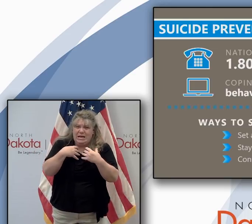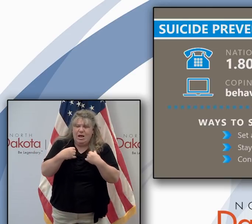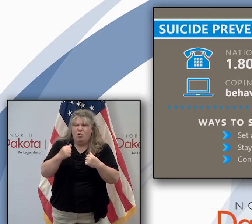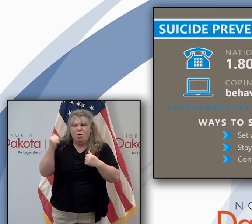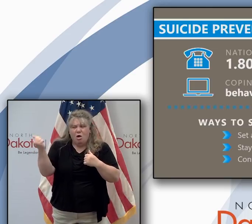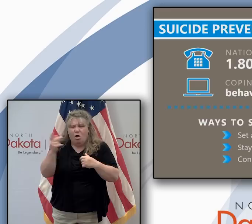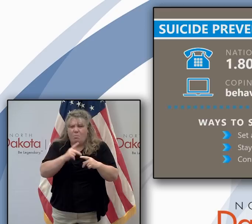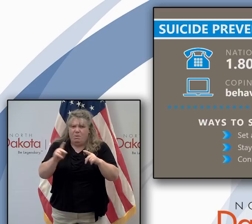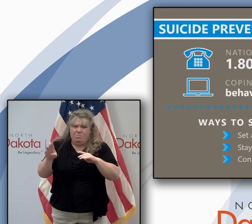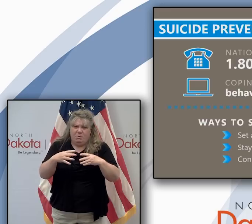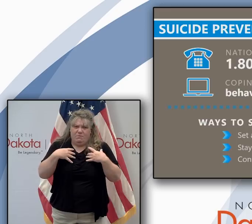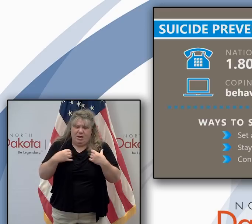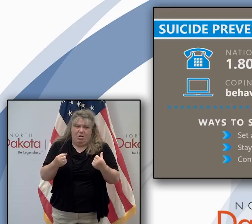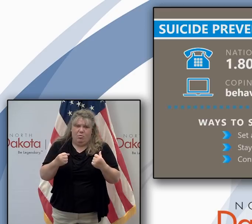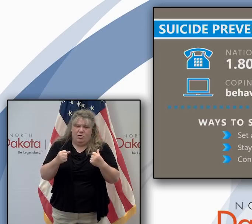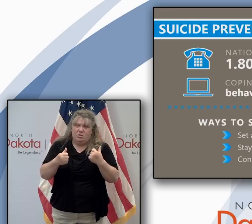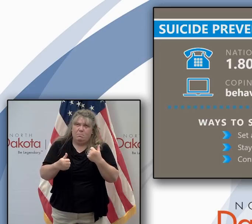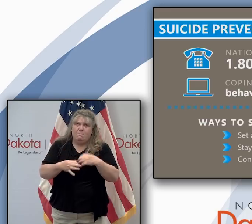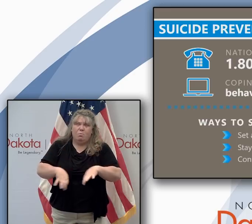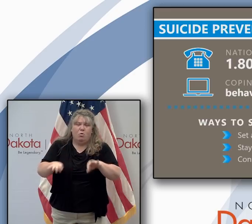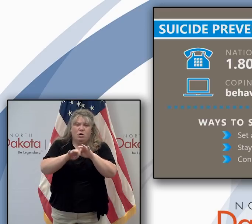important, starting with you.